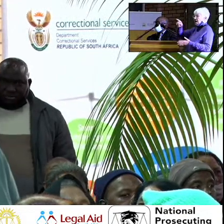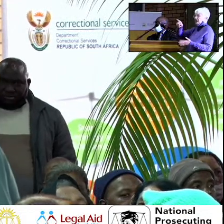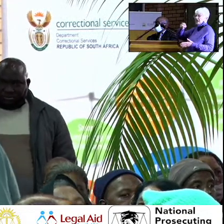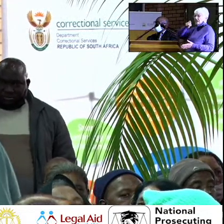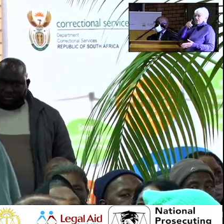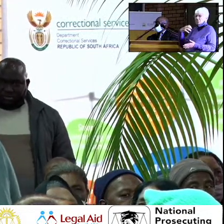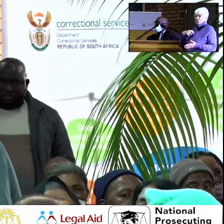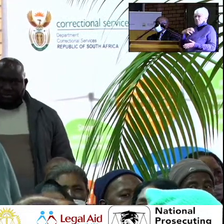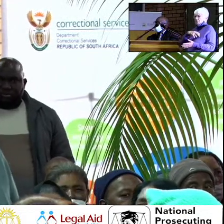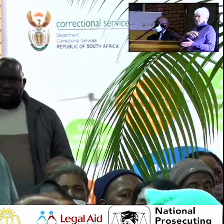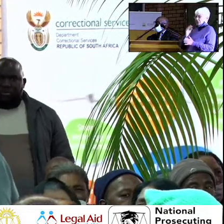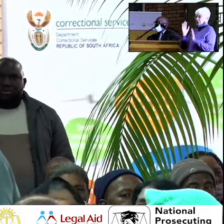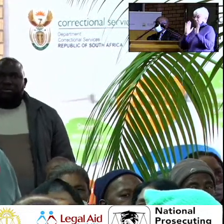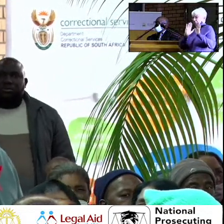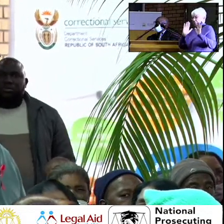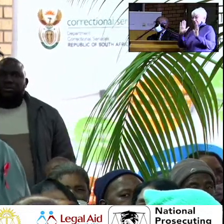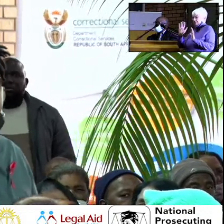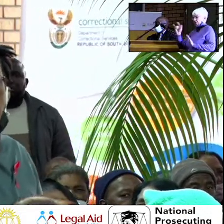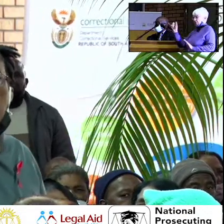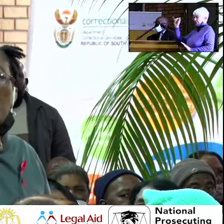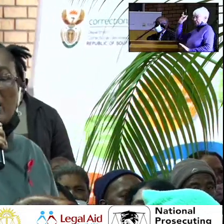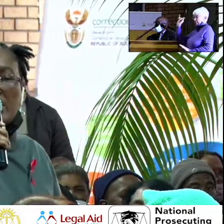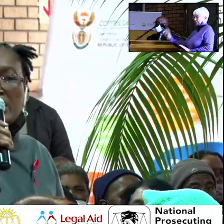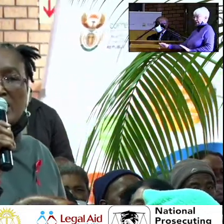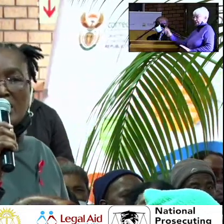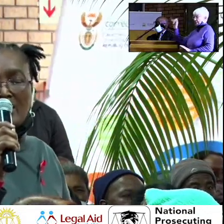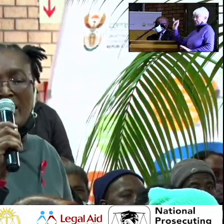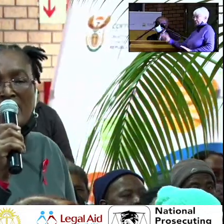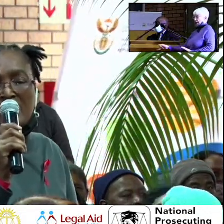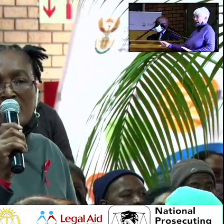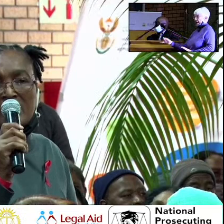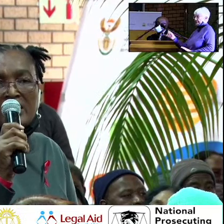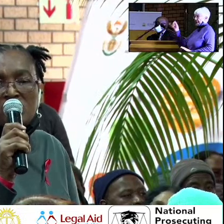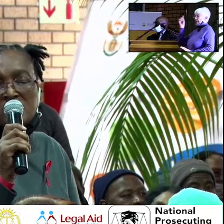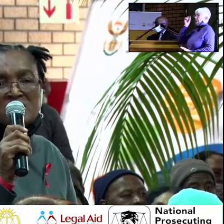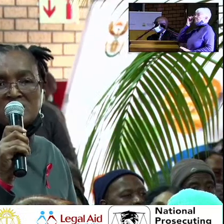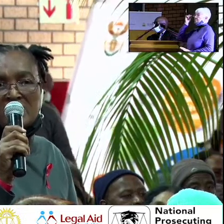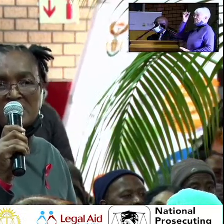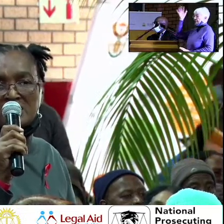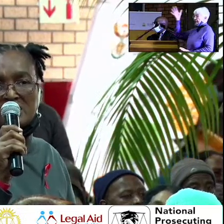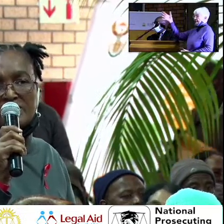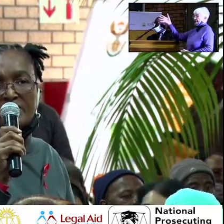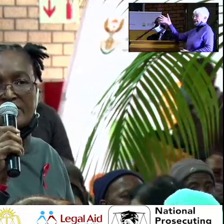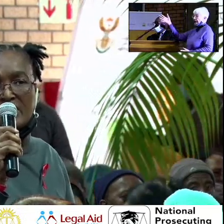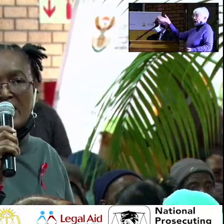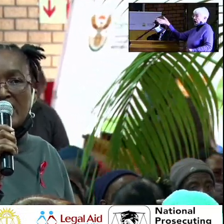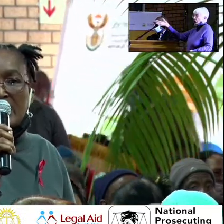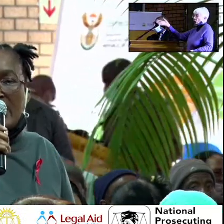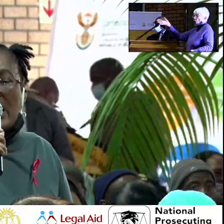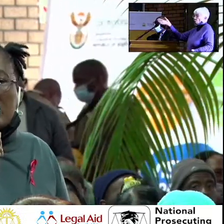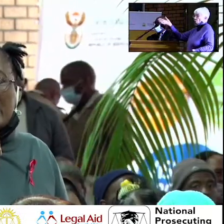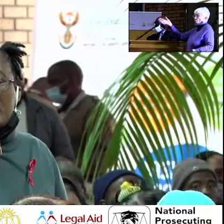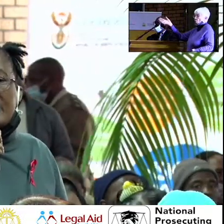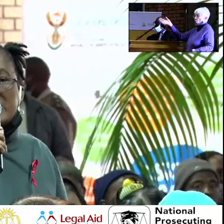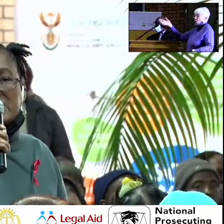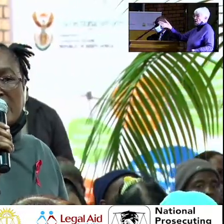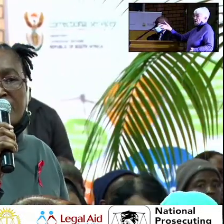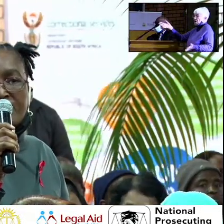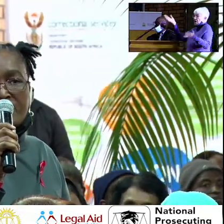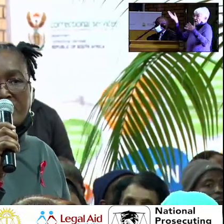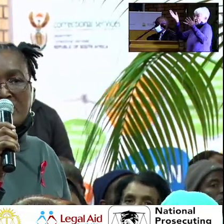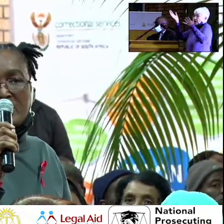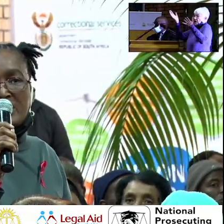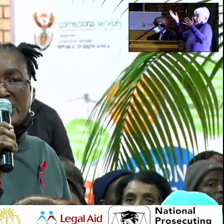I'm not saying all of them, but how, can you assist us? How can we feel